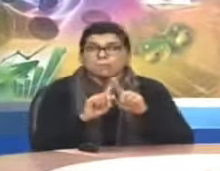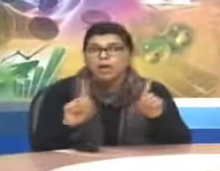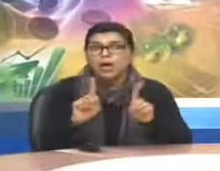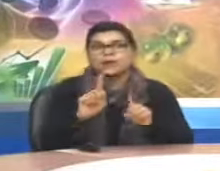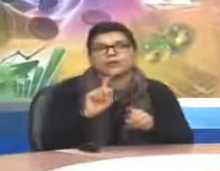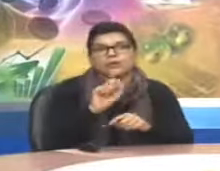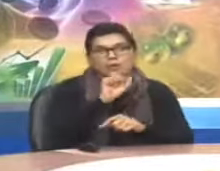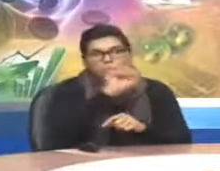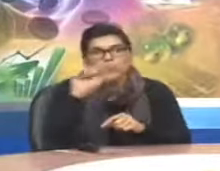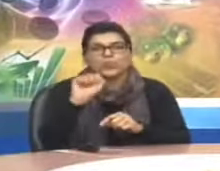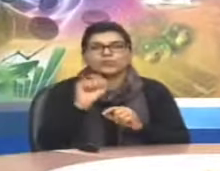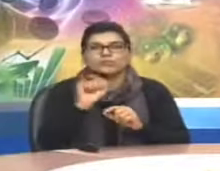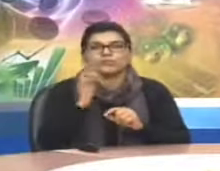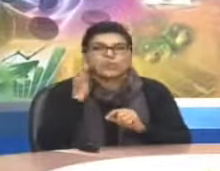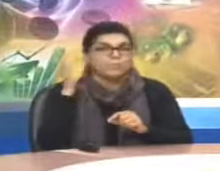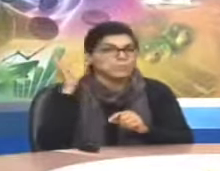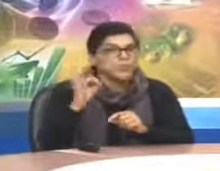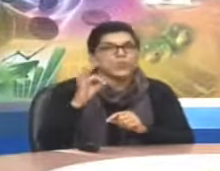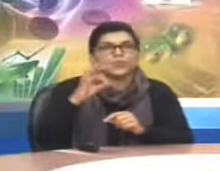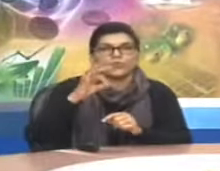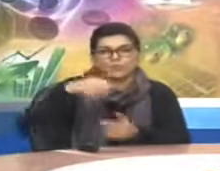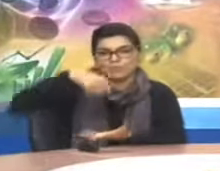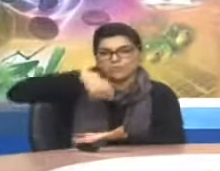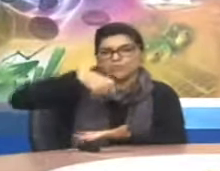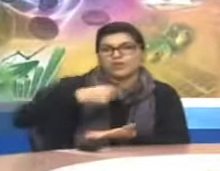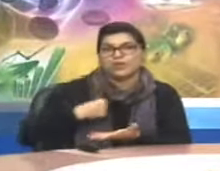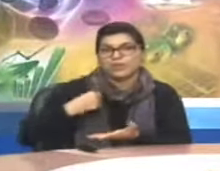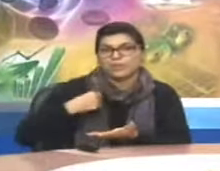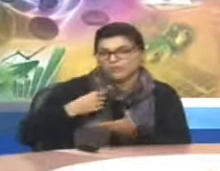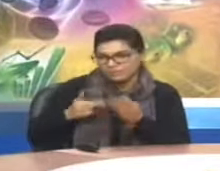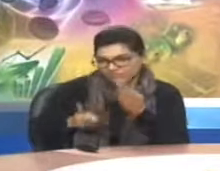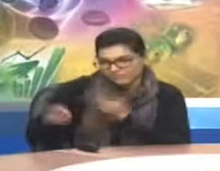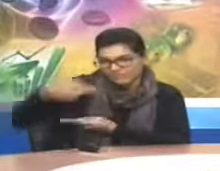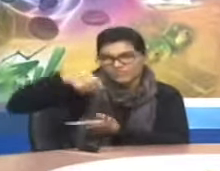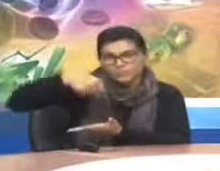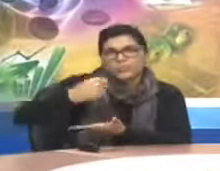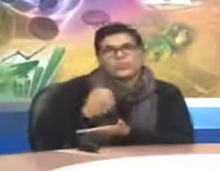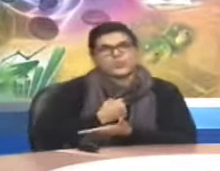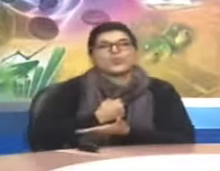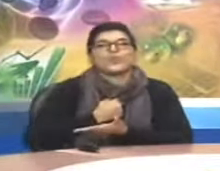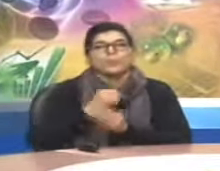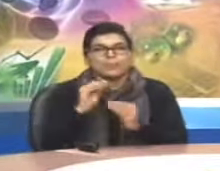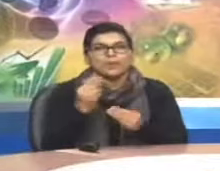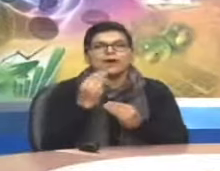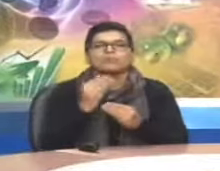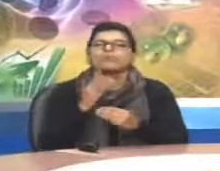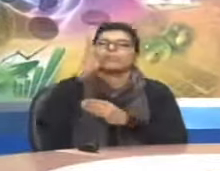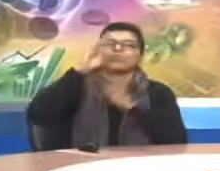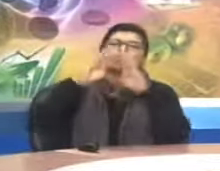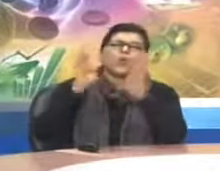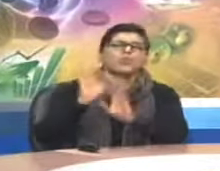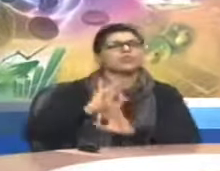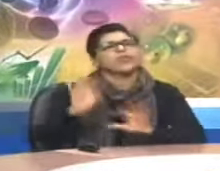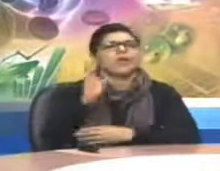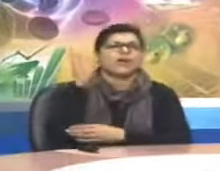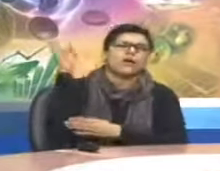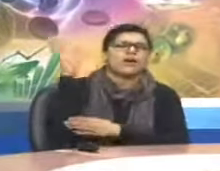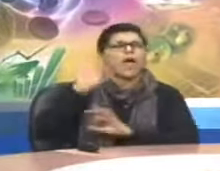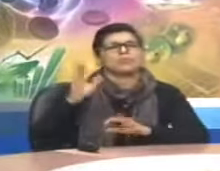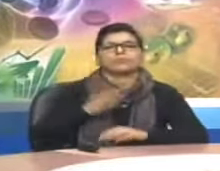we all must be careful. We should buy only those things which are needed,